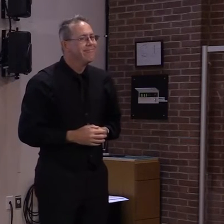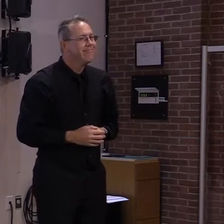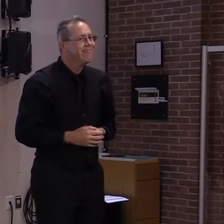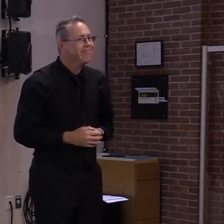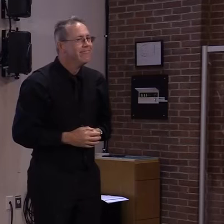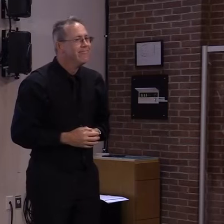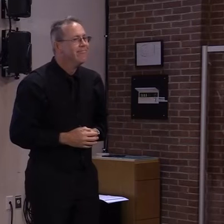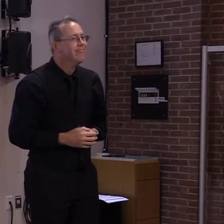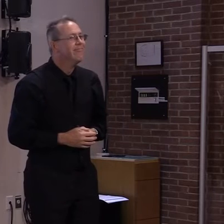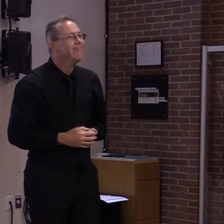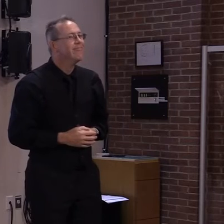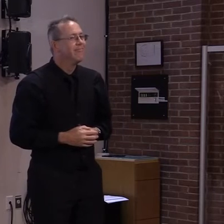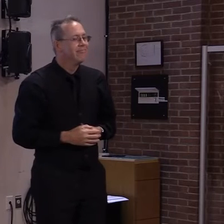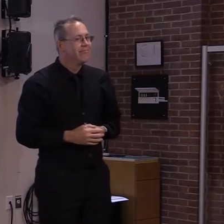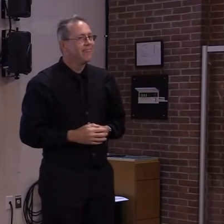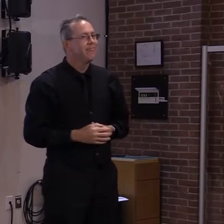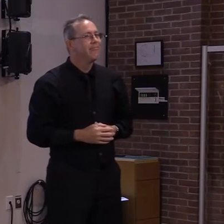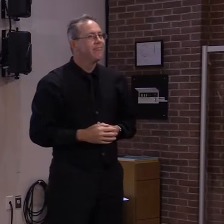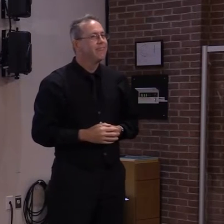in Bellis Falls,